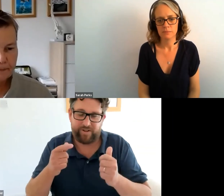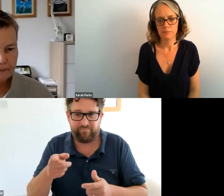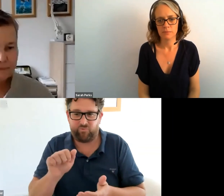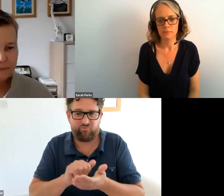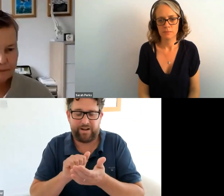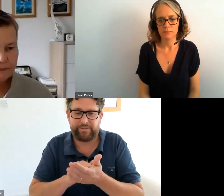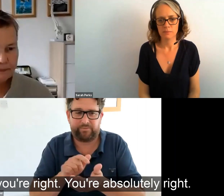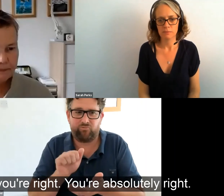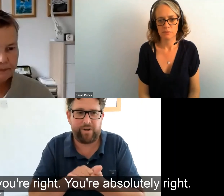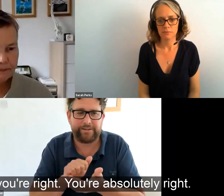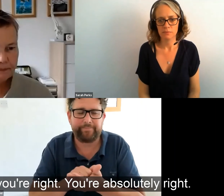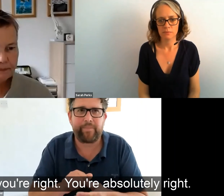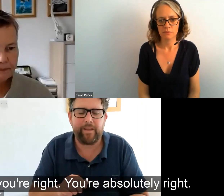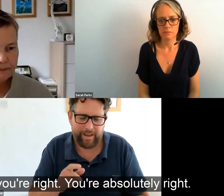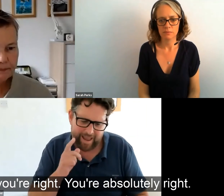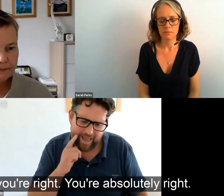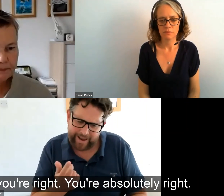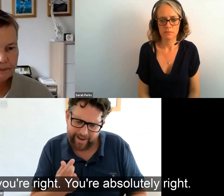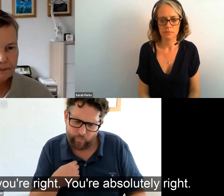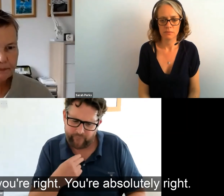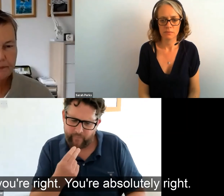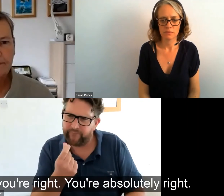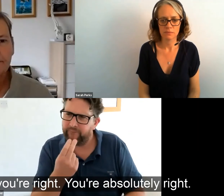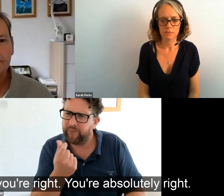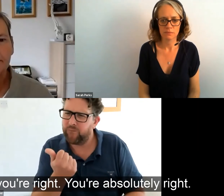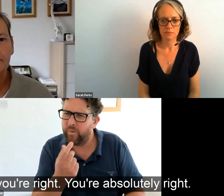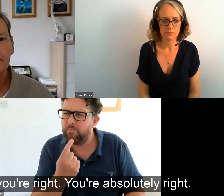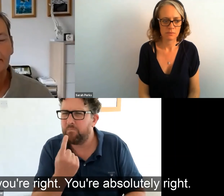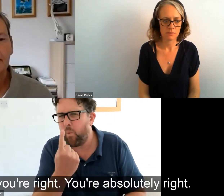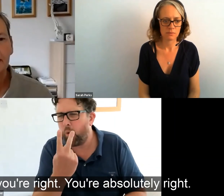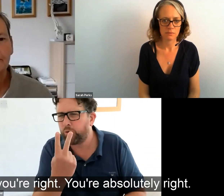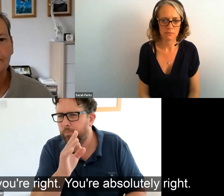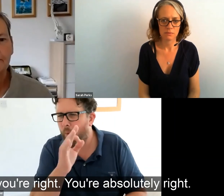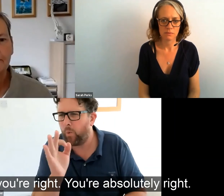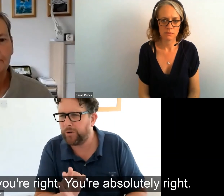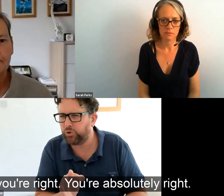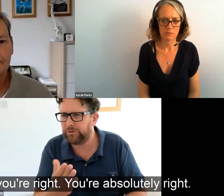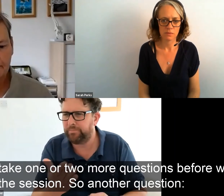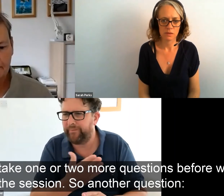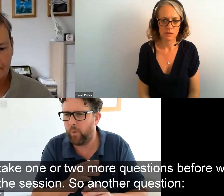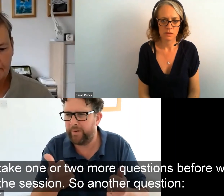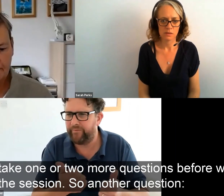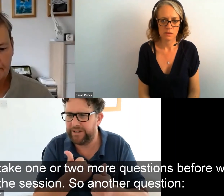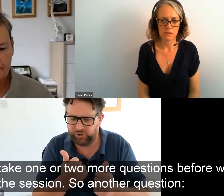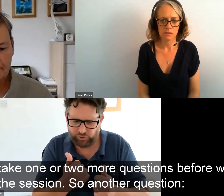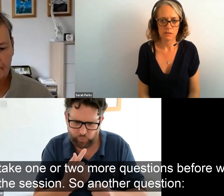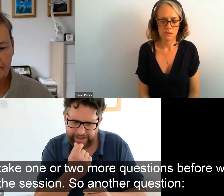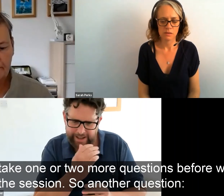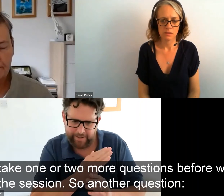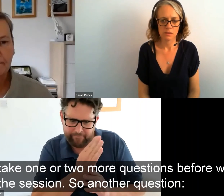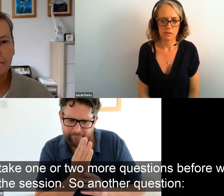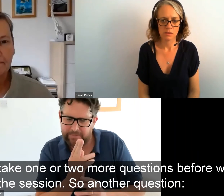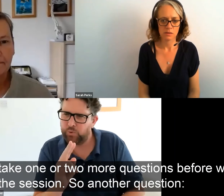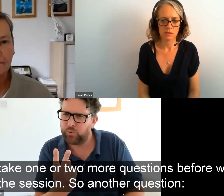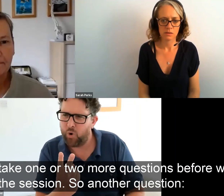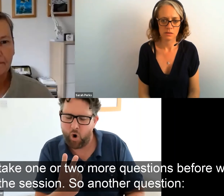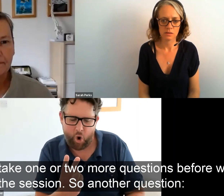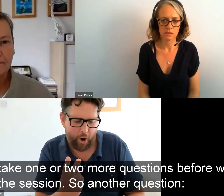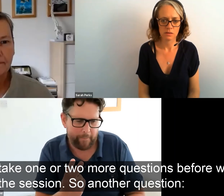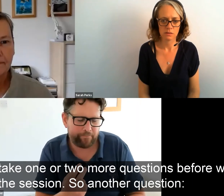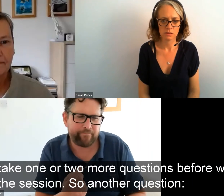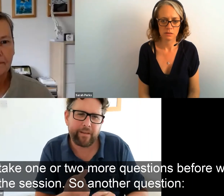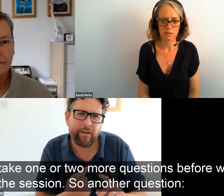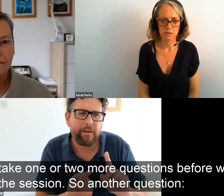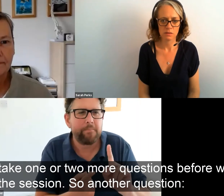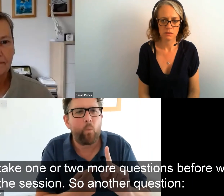You're right. You're absolutely right. I think we can take one or